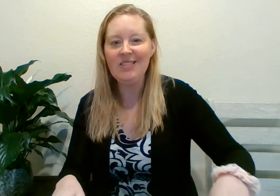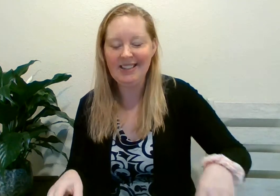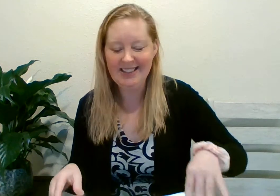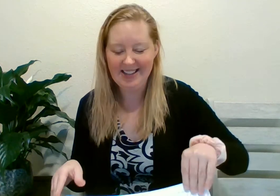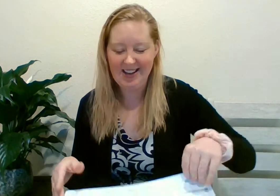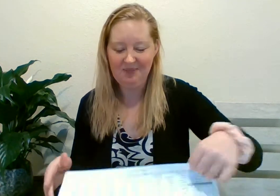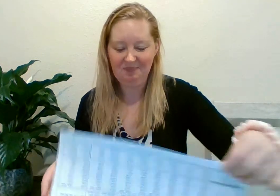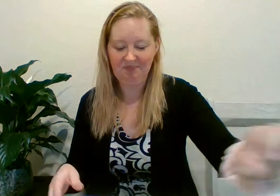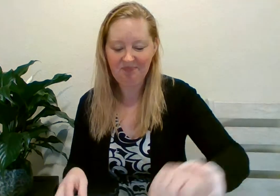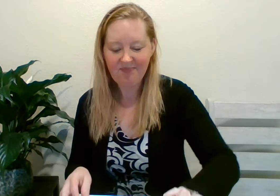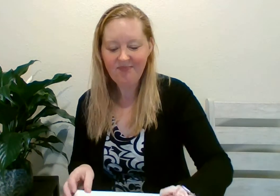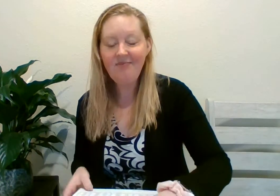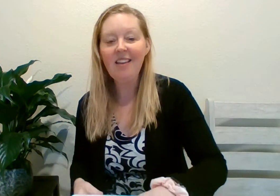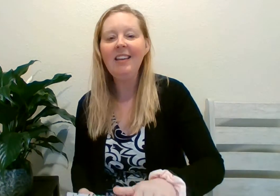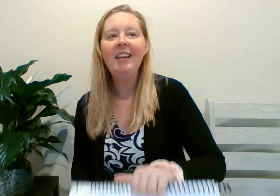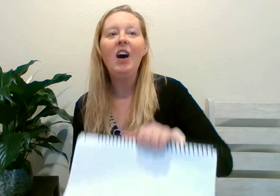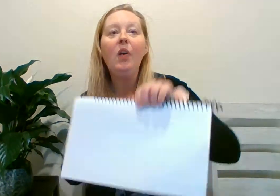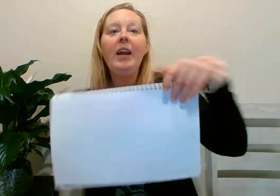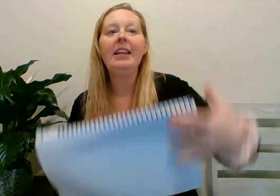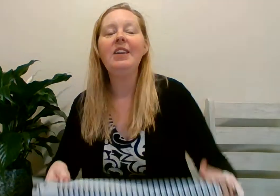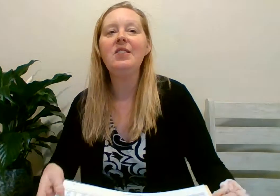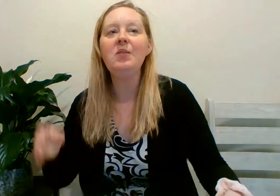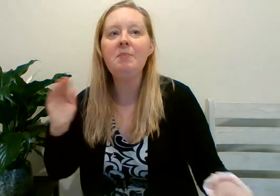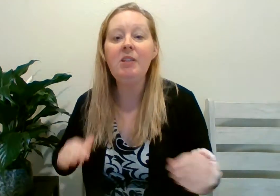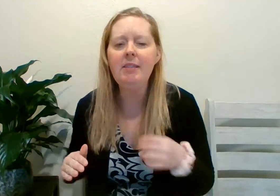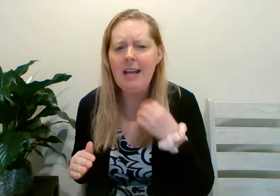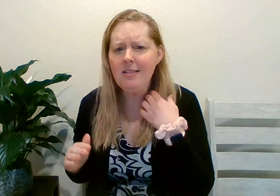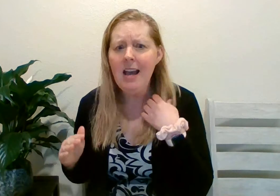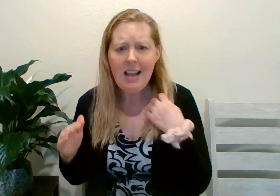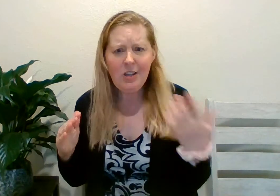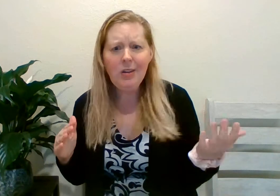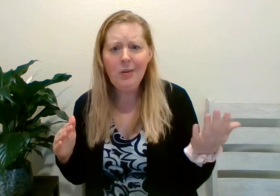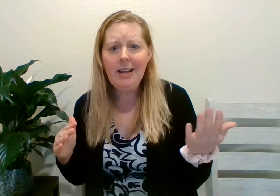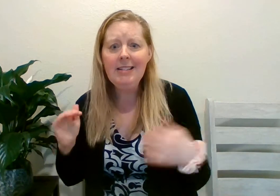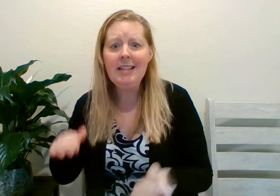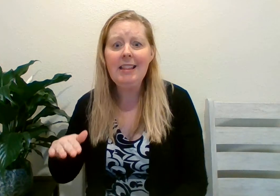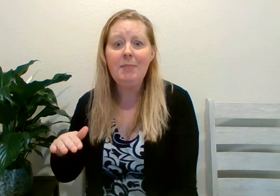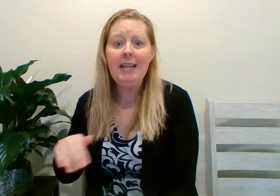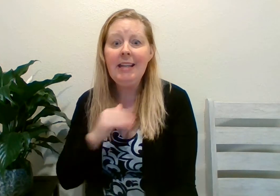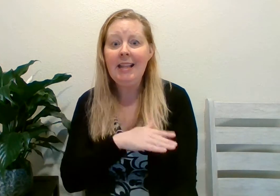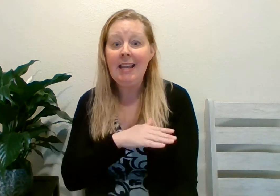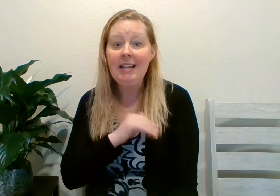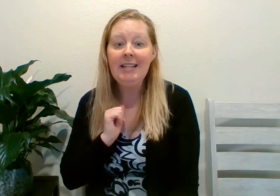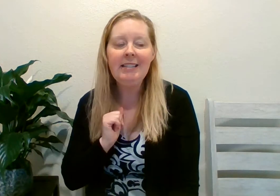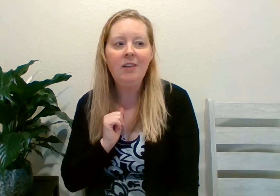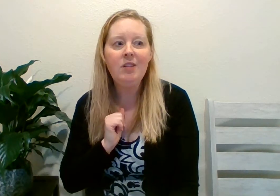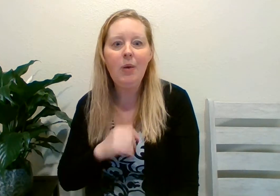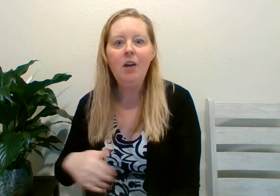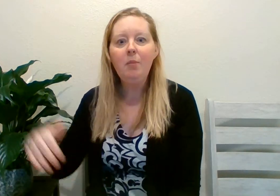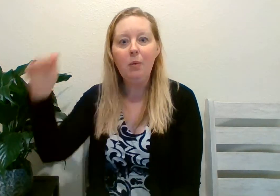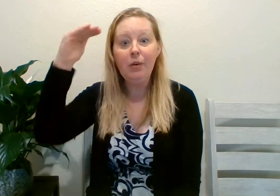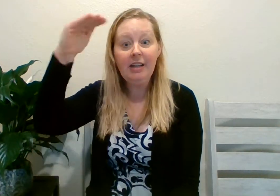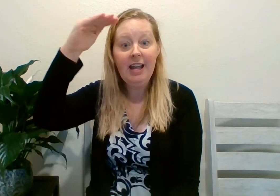Good job. All right. Here's those middle sounds. You can go ahead and say the beginning and the ending sound as well. But we're really going to